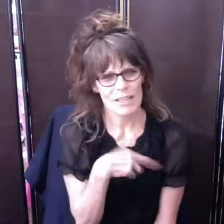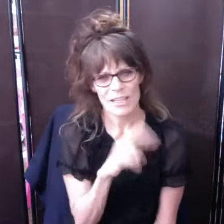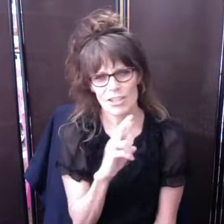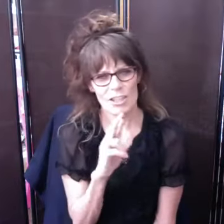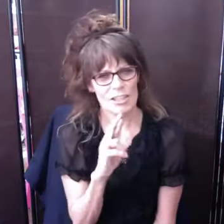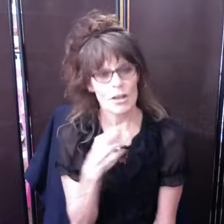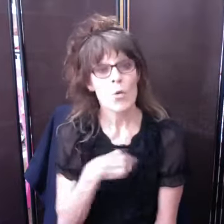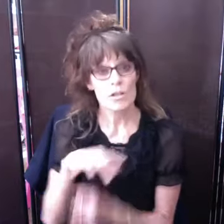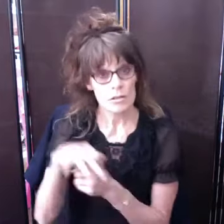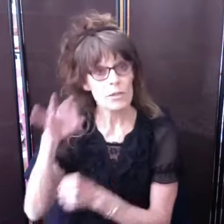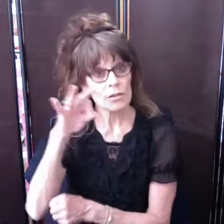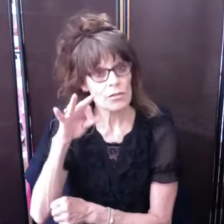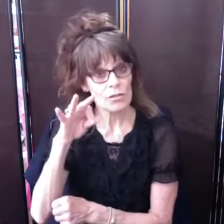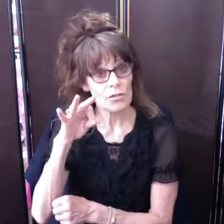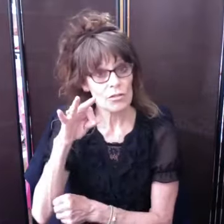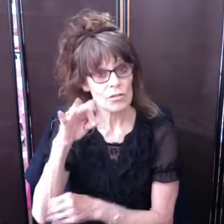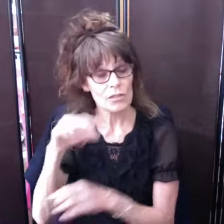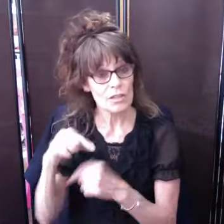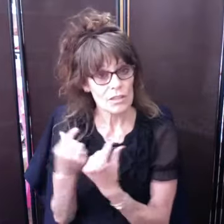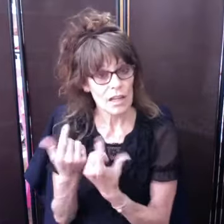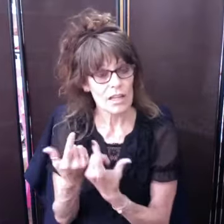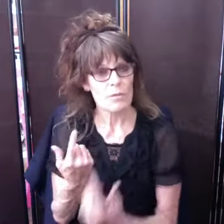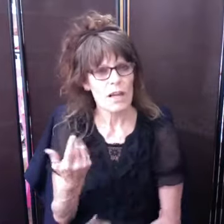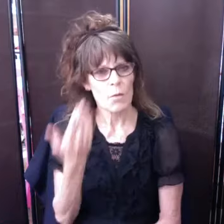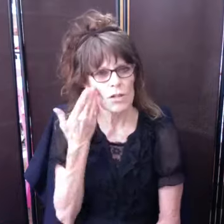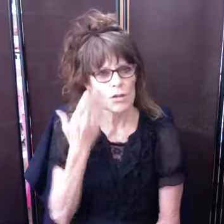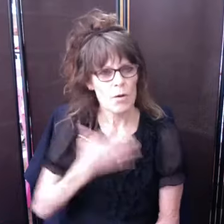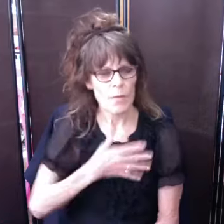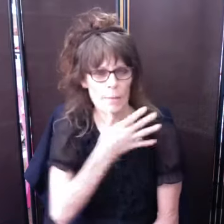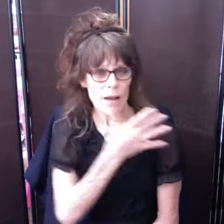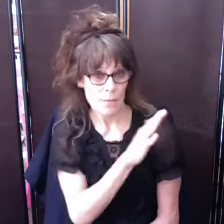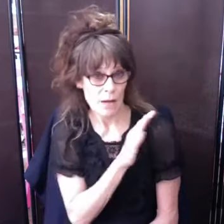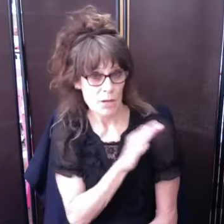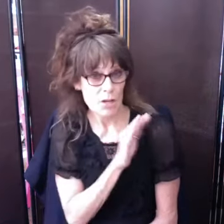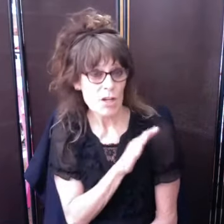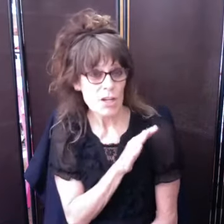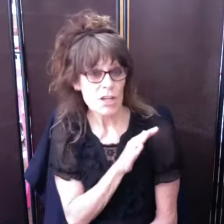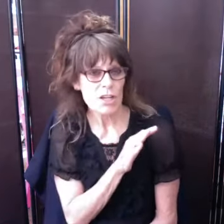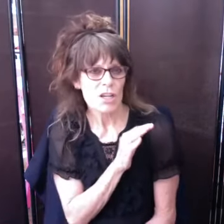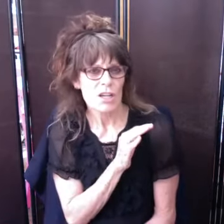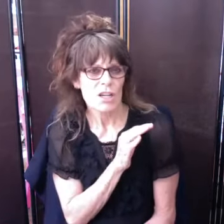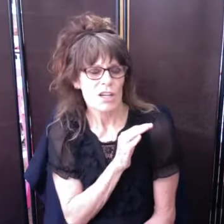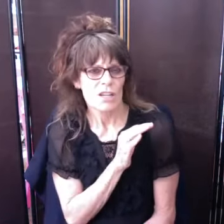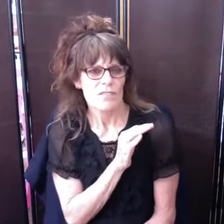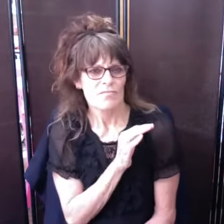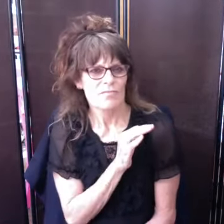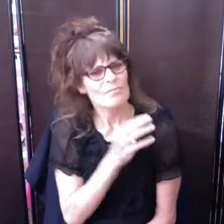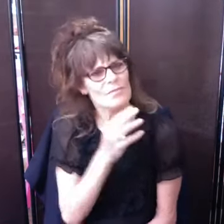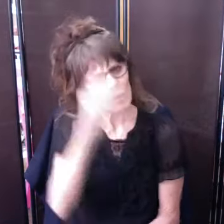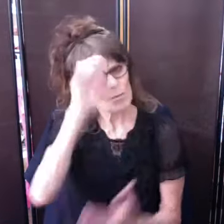spiritual society. But I want you to know that my mother's cup was filled in her building. And she wanted to try the best of her